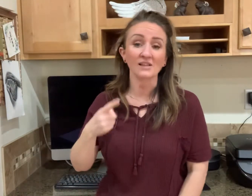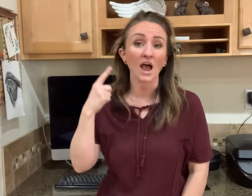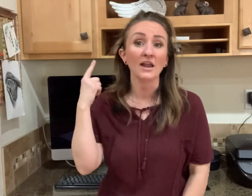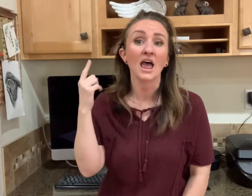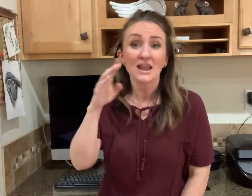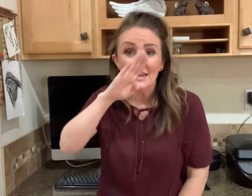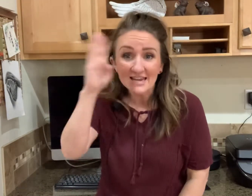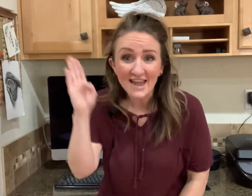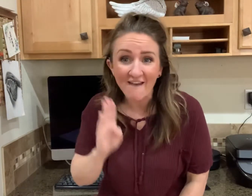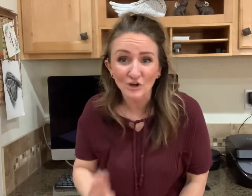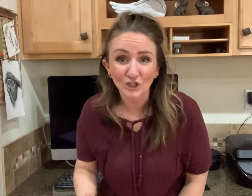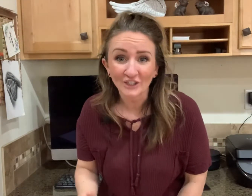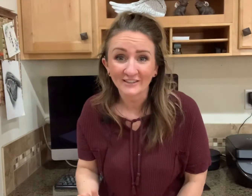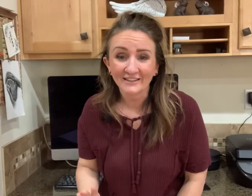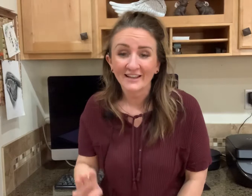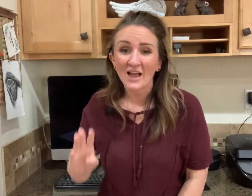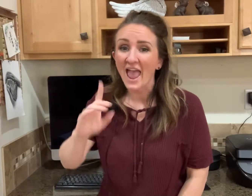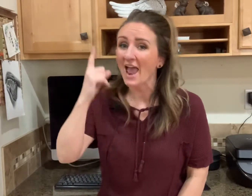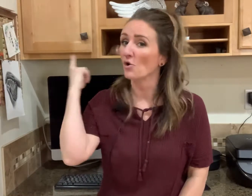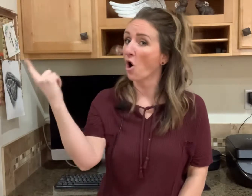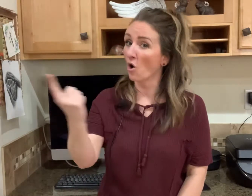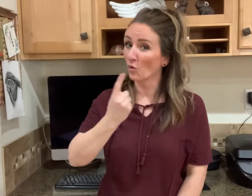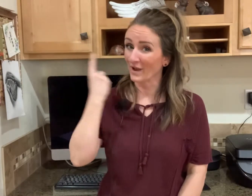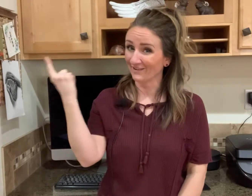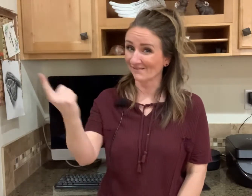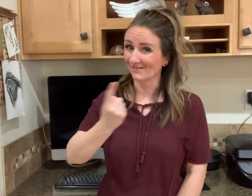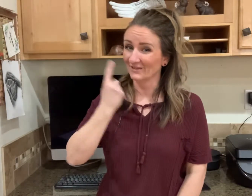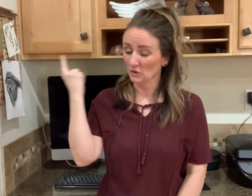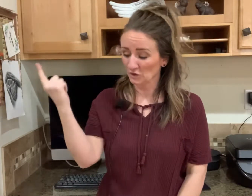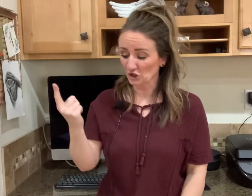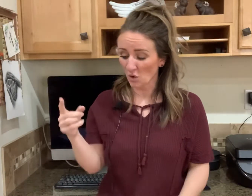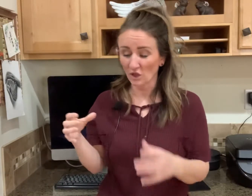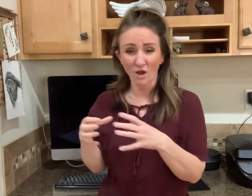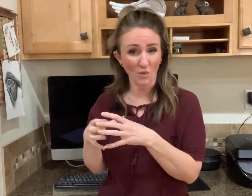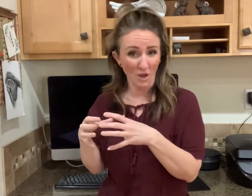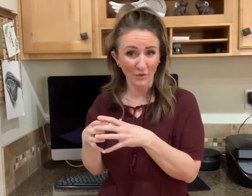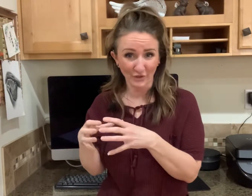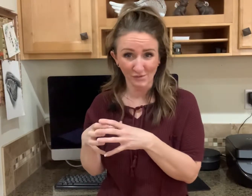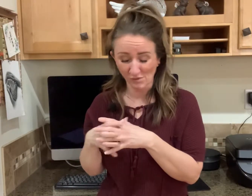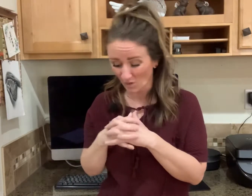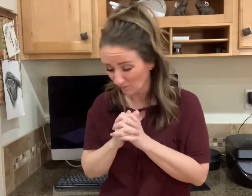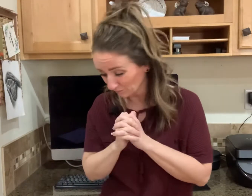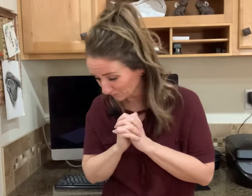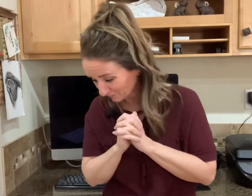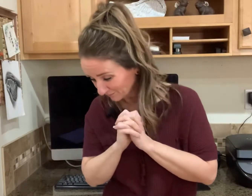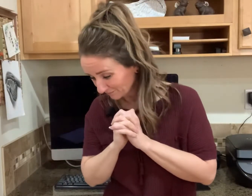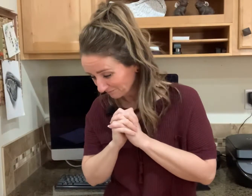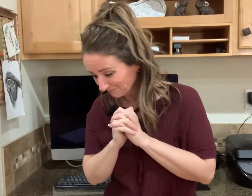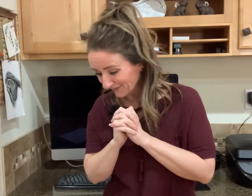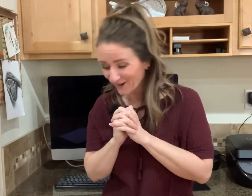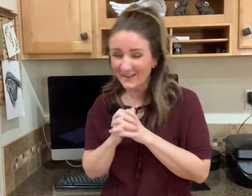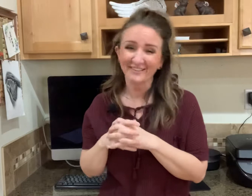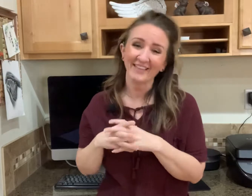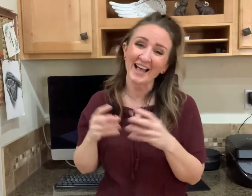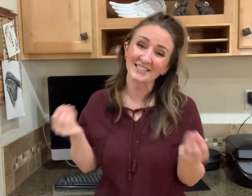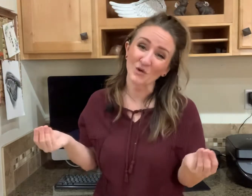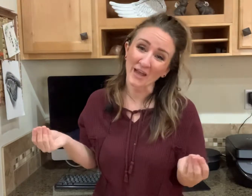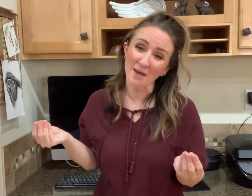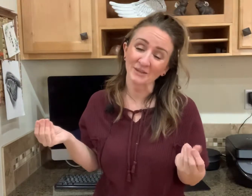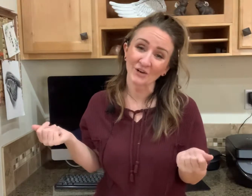done never and always, which go along well with those as well. Okay, last vocabulary